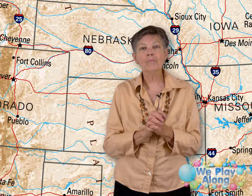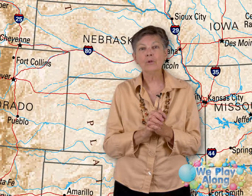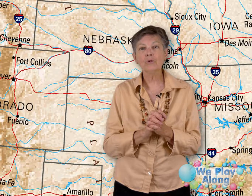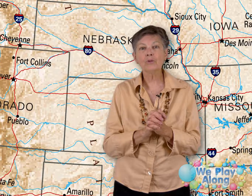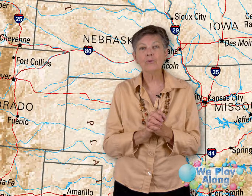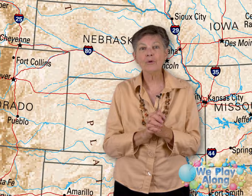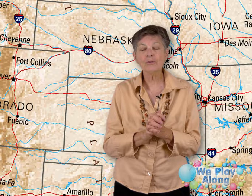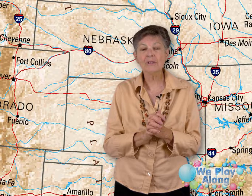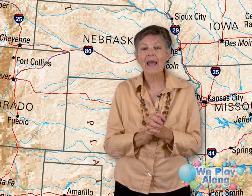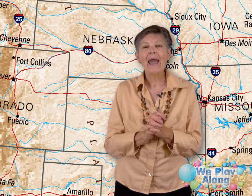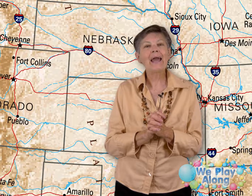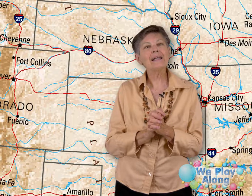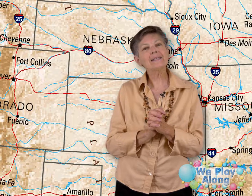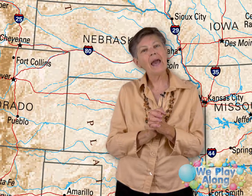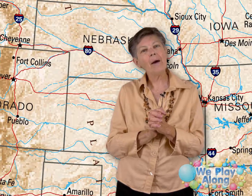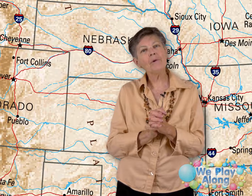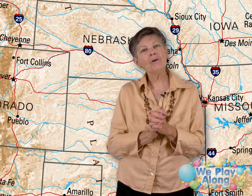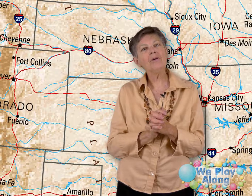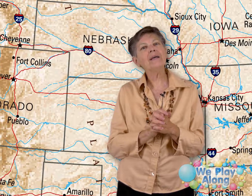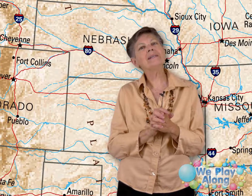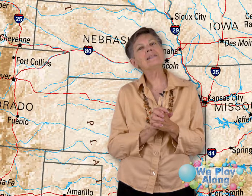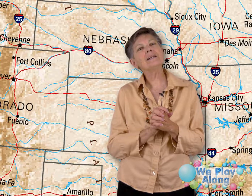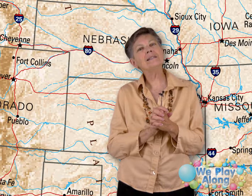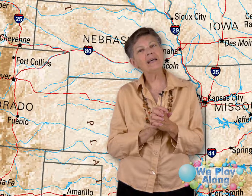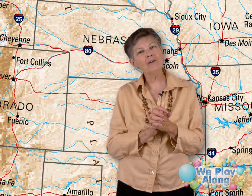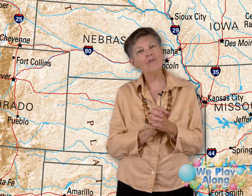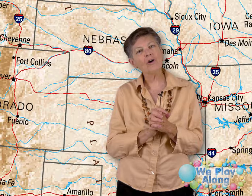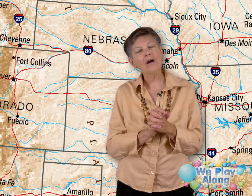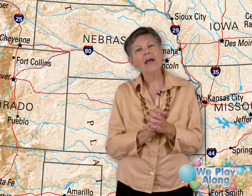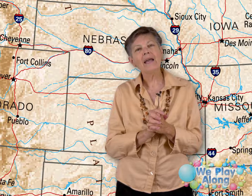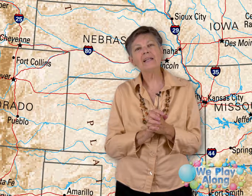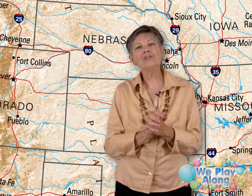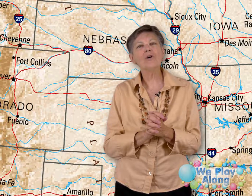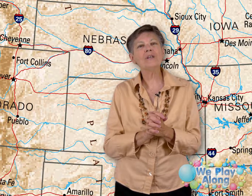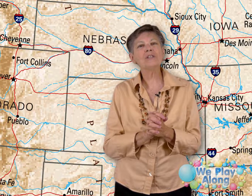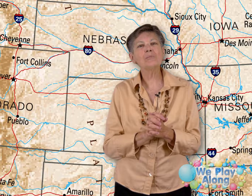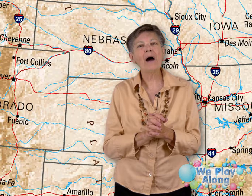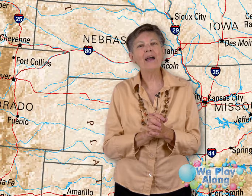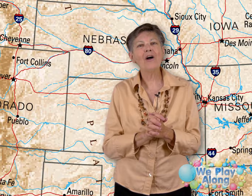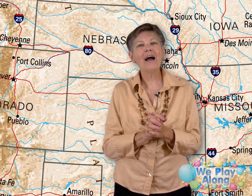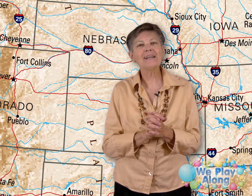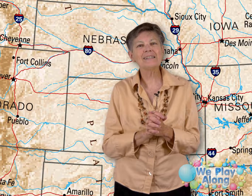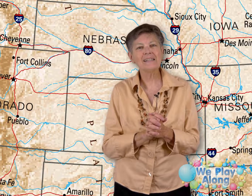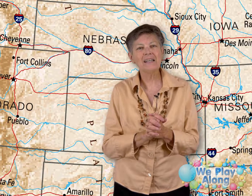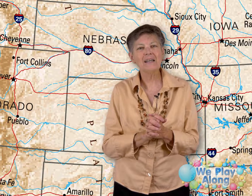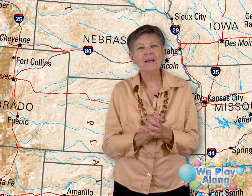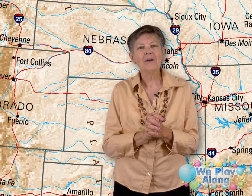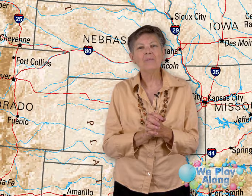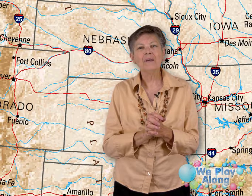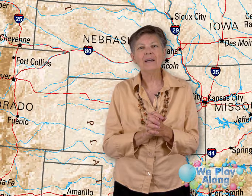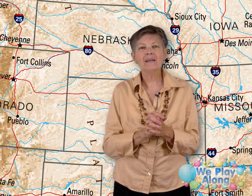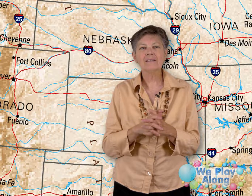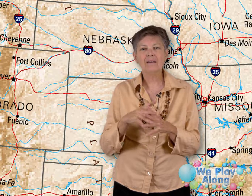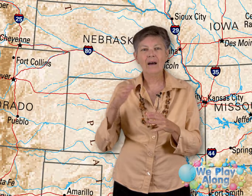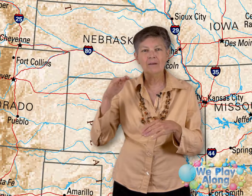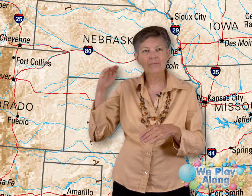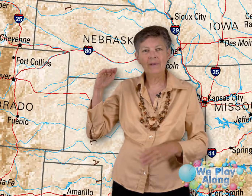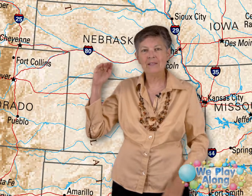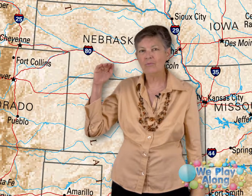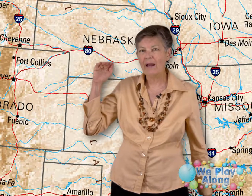blue spruce, and its capital is Denver, and it's known as the Mile High City because it's right